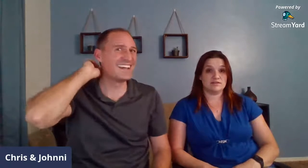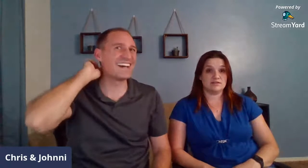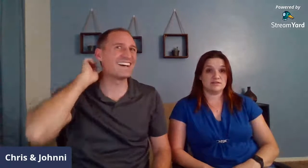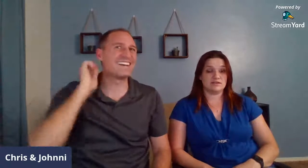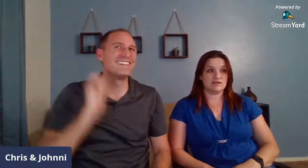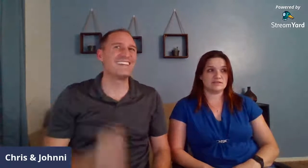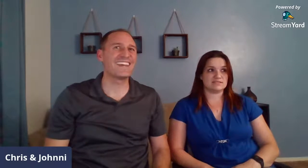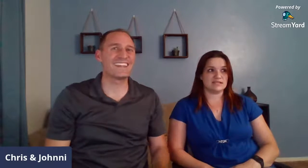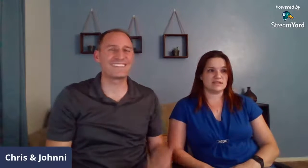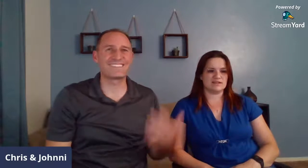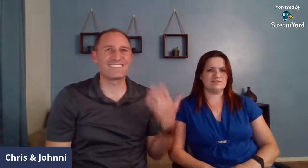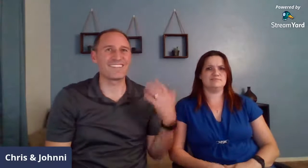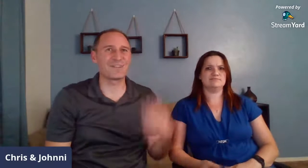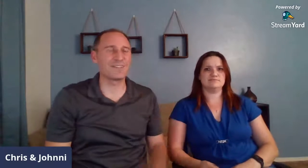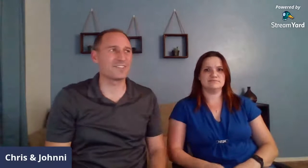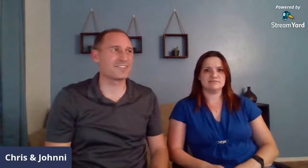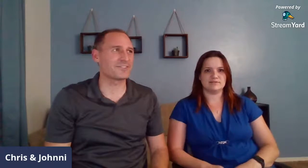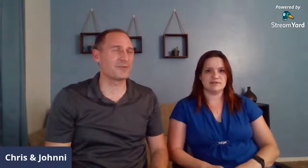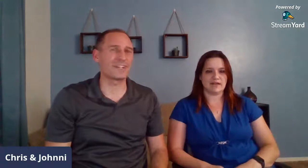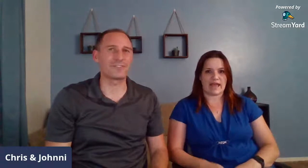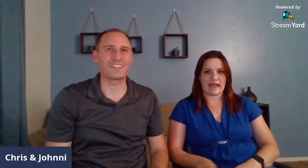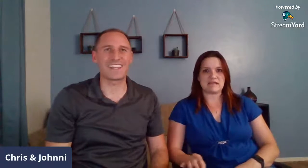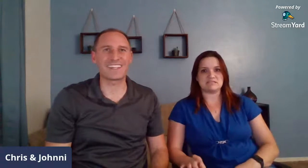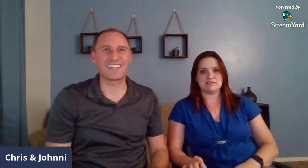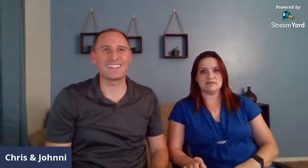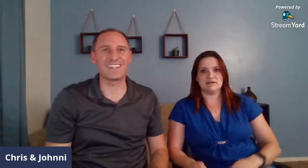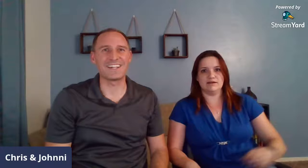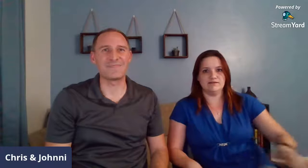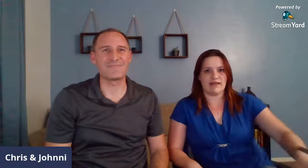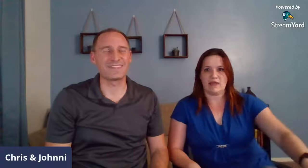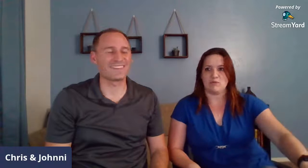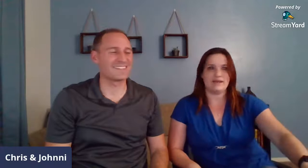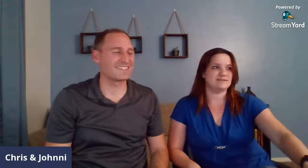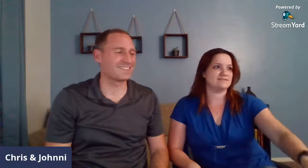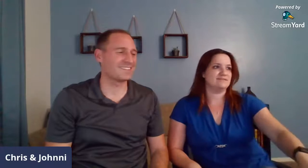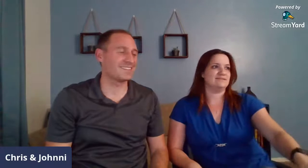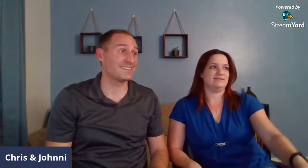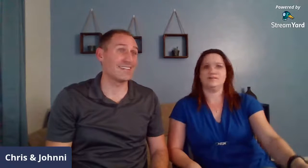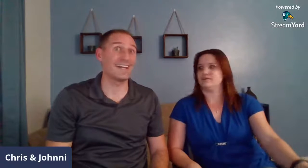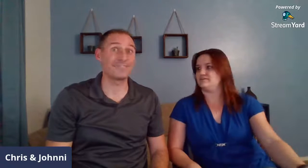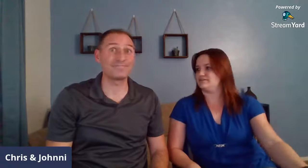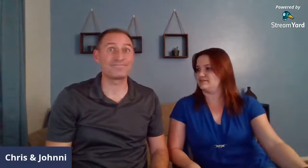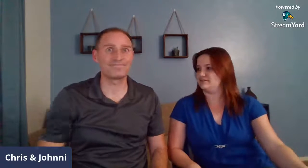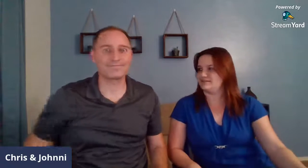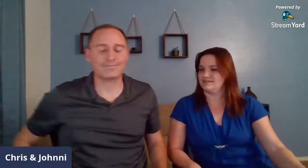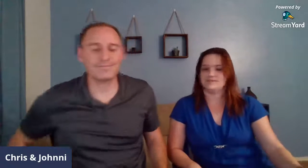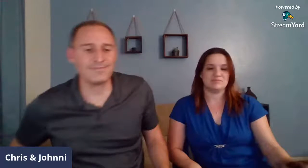Yeah. It's And, we've been doing this for well over a 8. decade. like 8 ways. Good grief. But